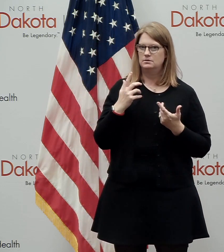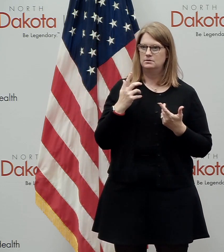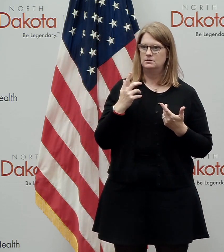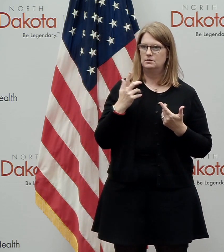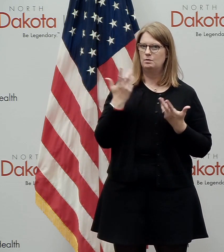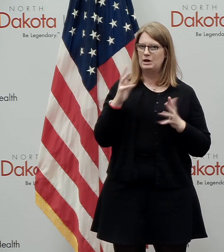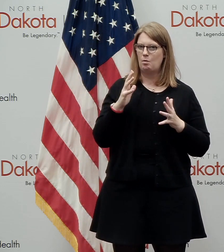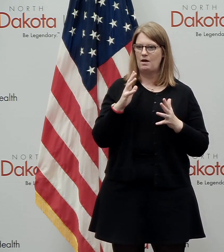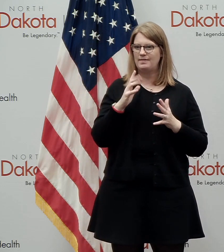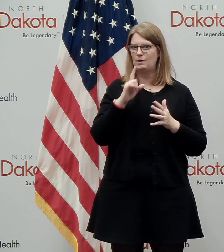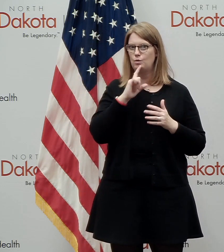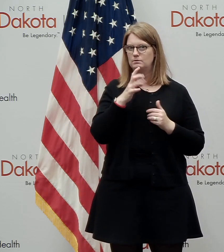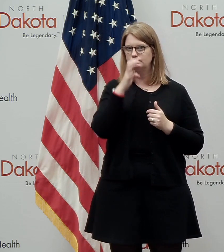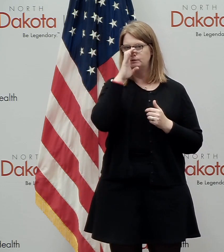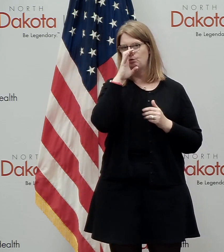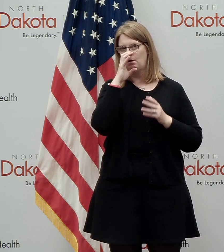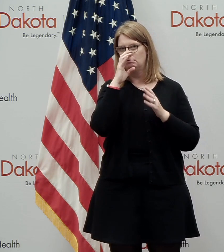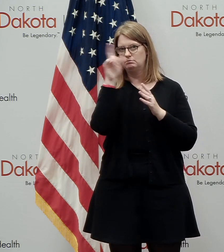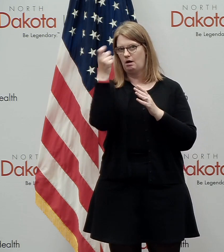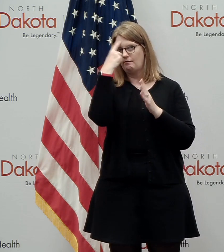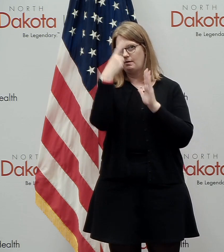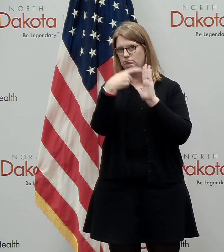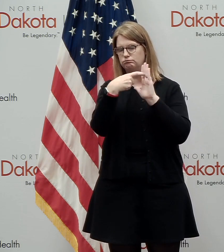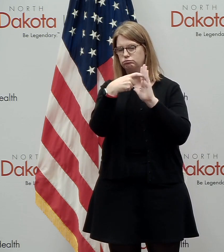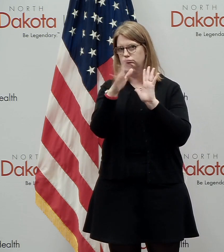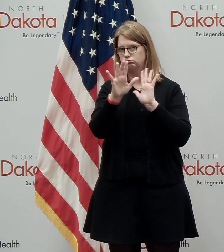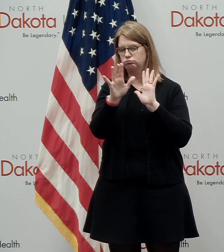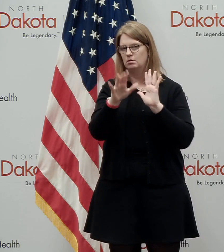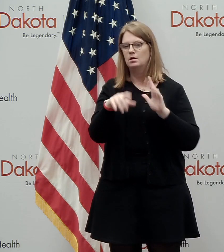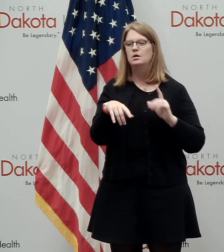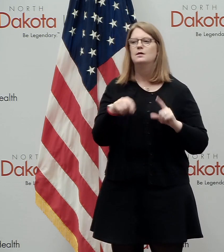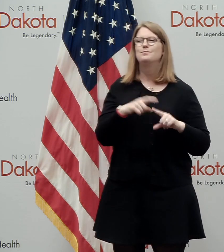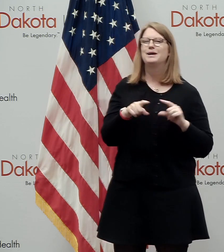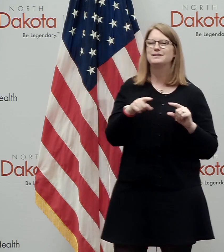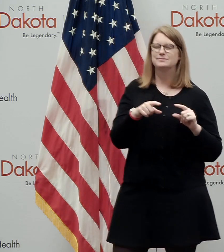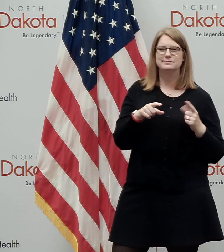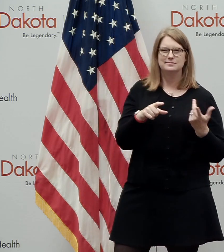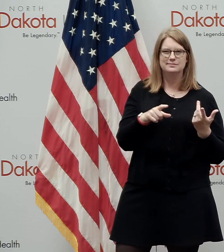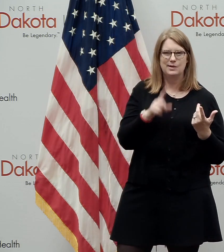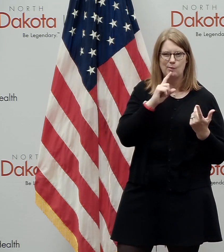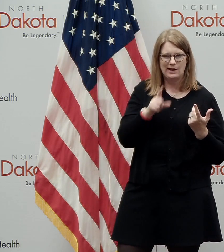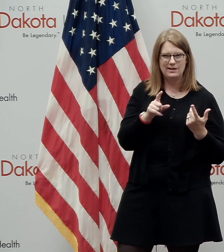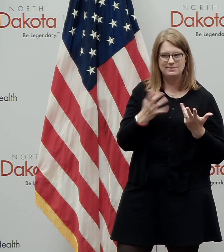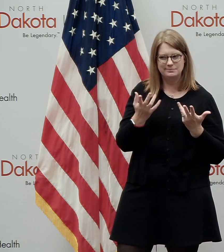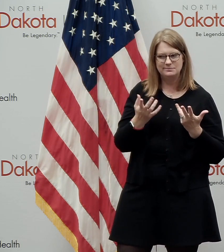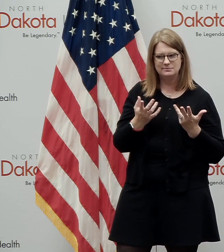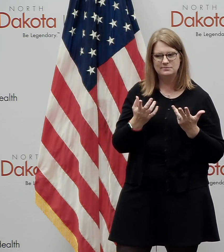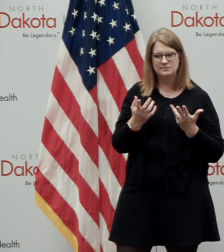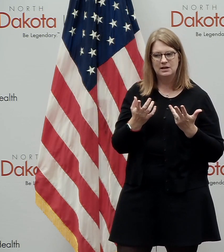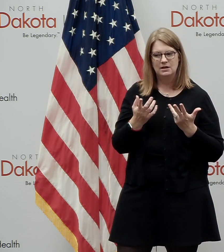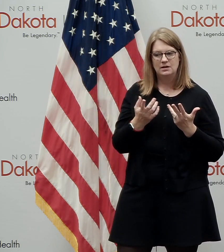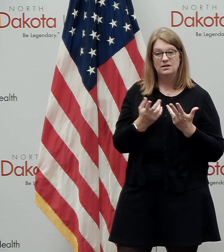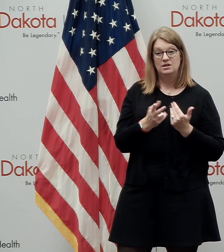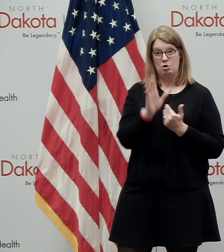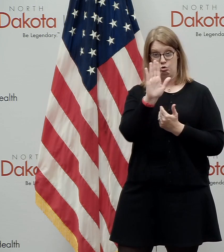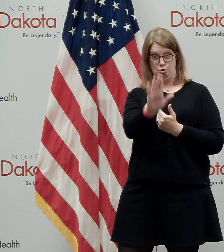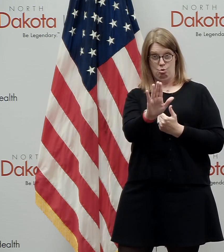touch of government, and we want to have a stronger, I guess, consciousness of people understanding how